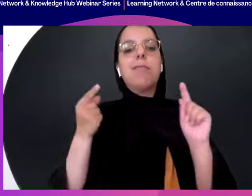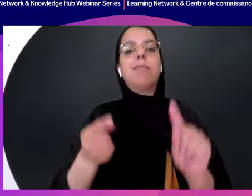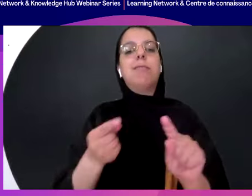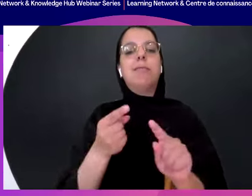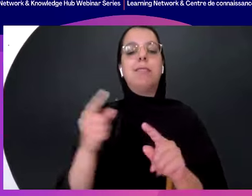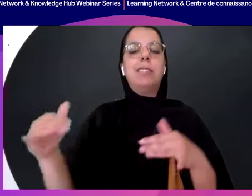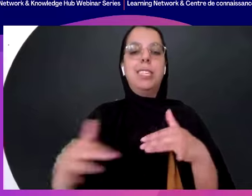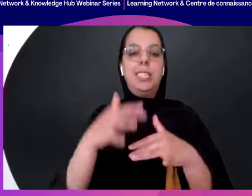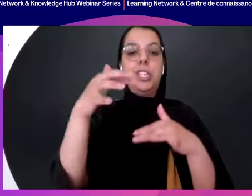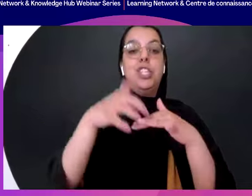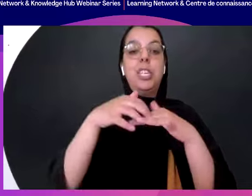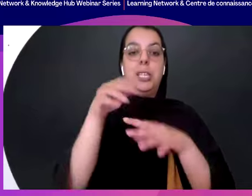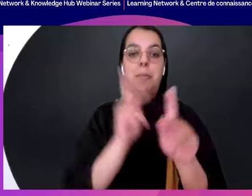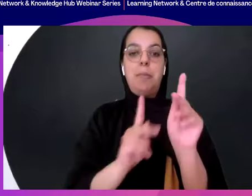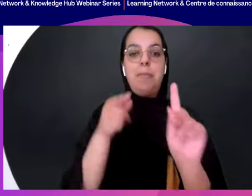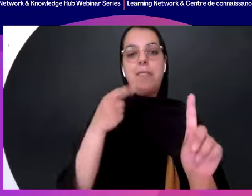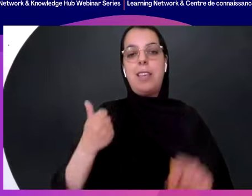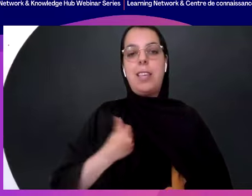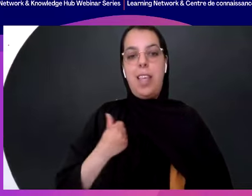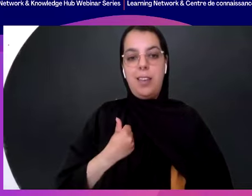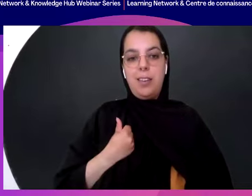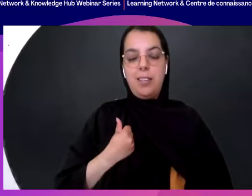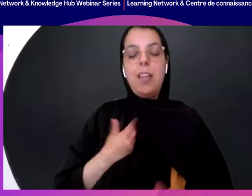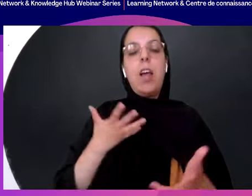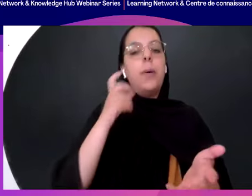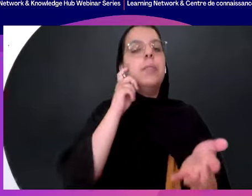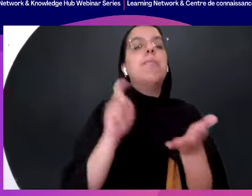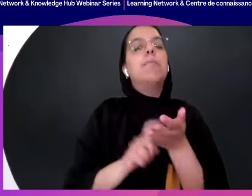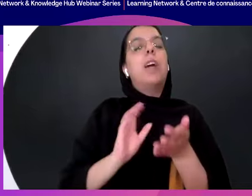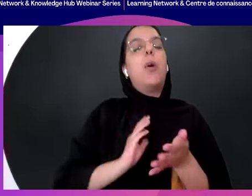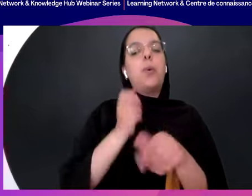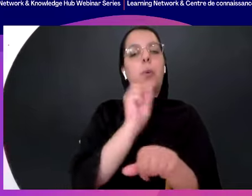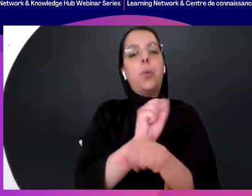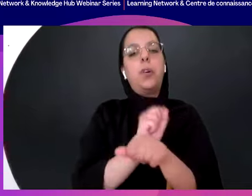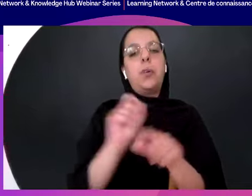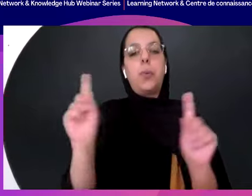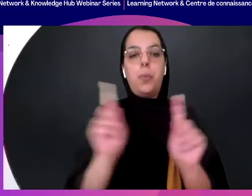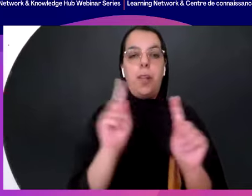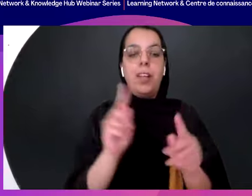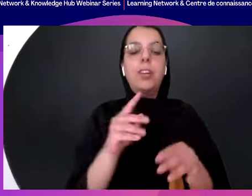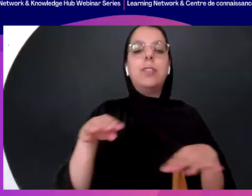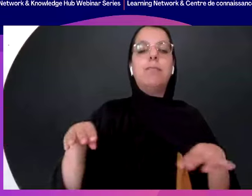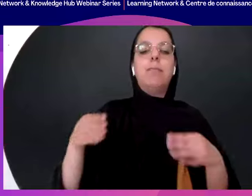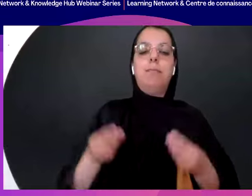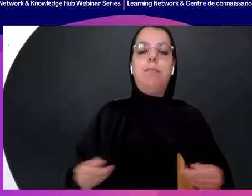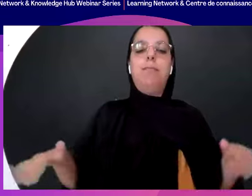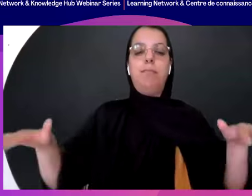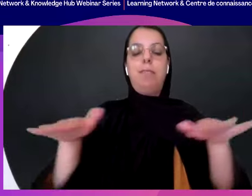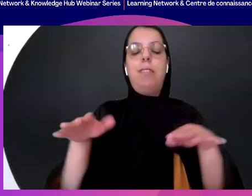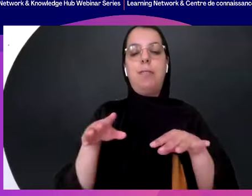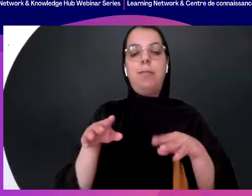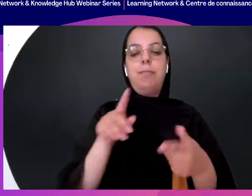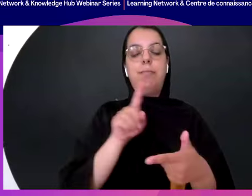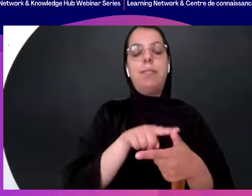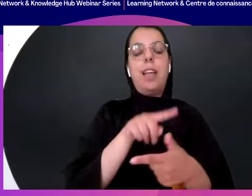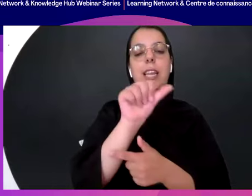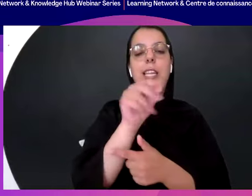acknowledge that our work is located on the traditional lands of the Anishinaabe, Haudenosaunee, Lenape-Pewak, and Chinongton